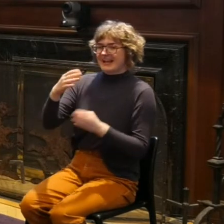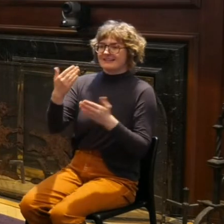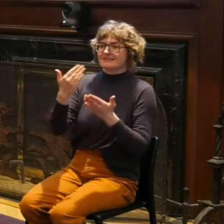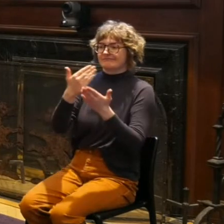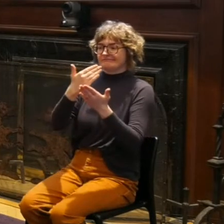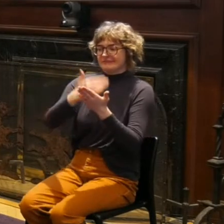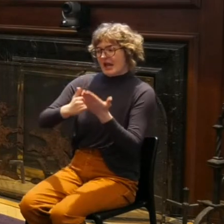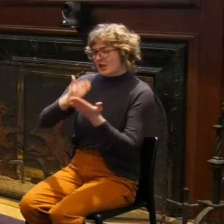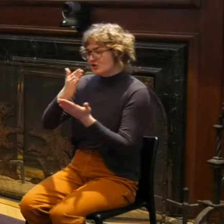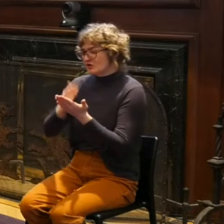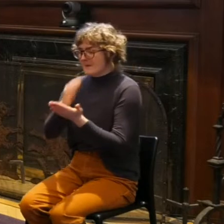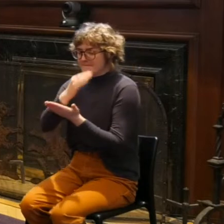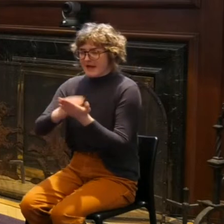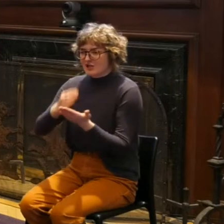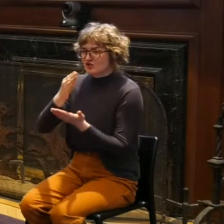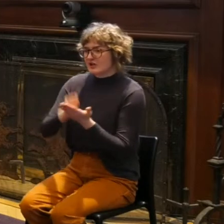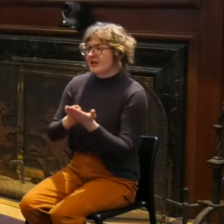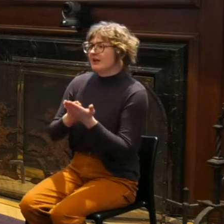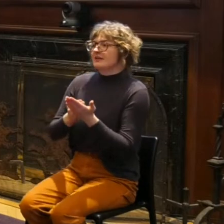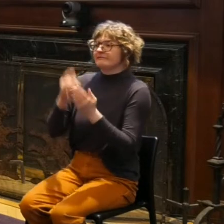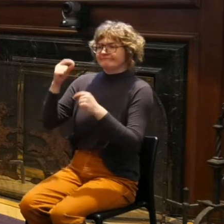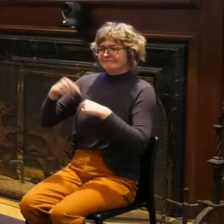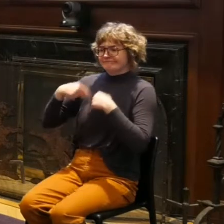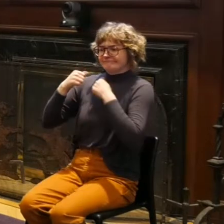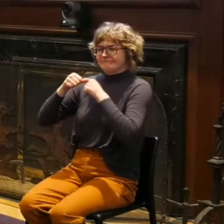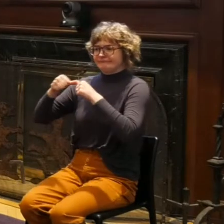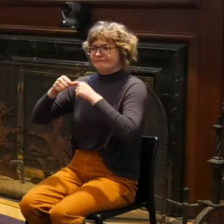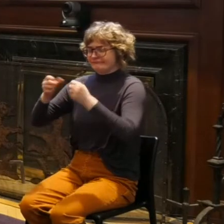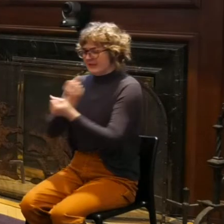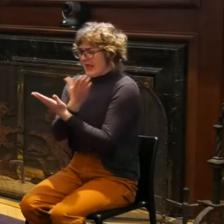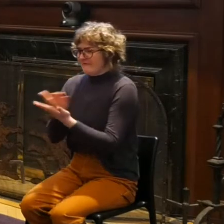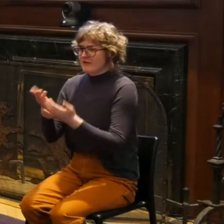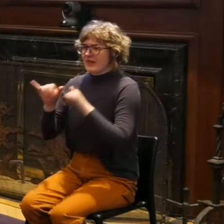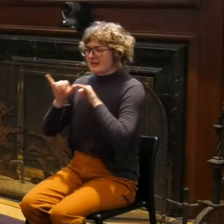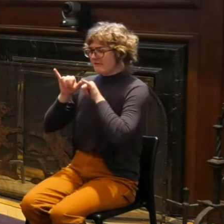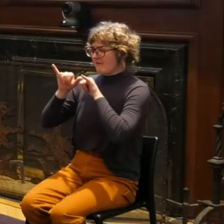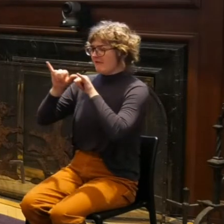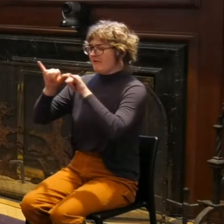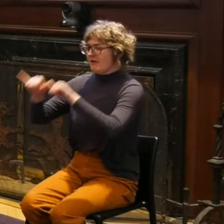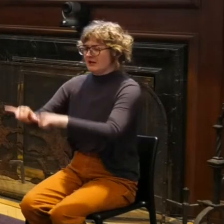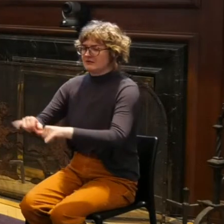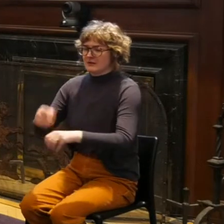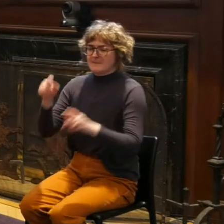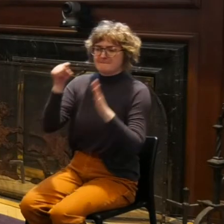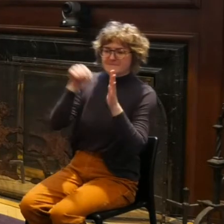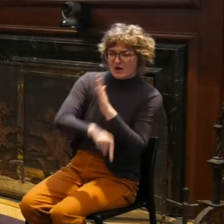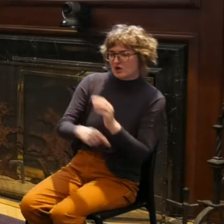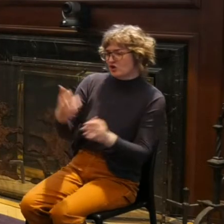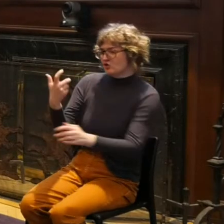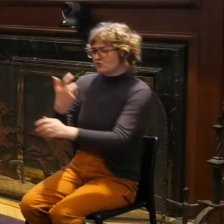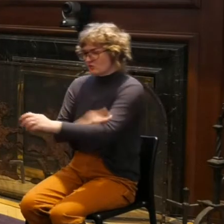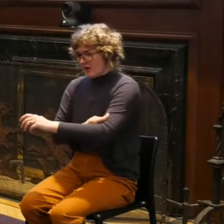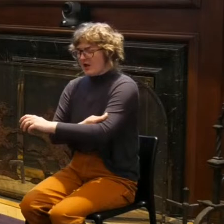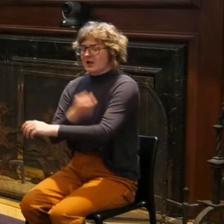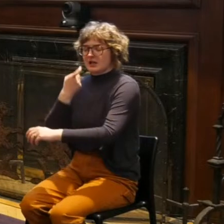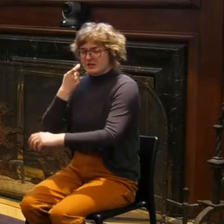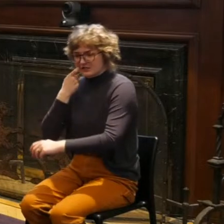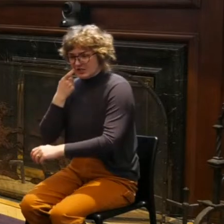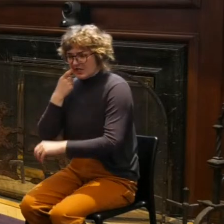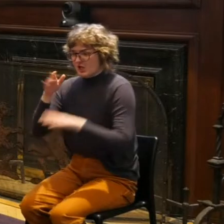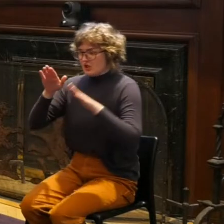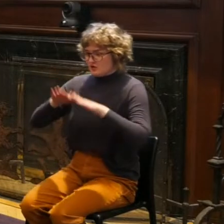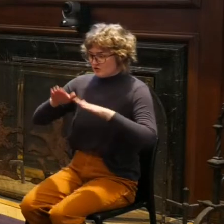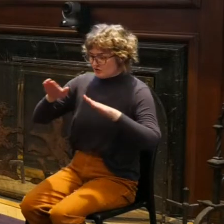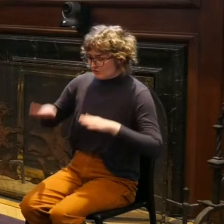of all kinds severed. So we continue on. Everything stays the same. Murder, drug addiction, children thinking it's normal